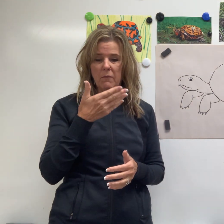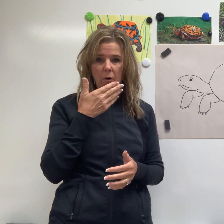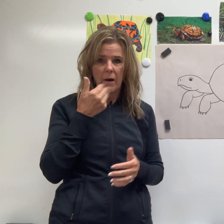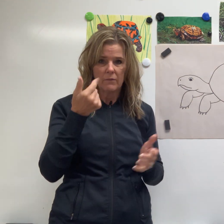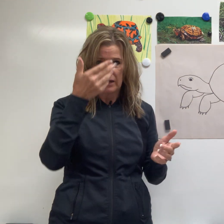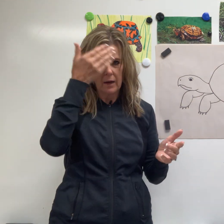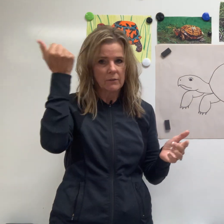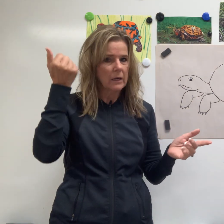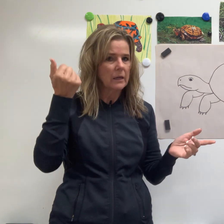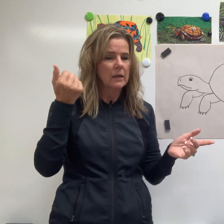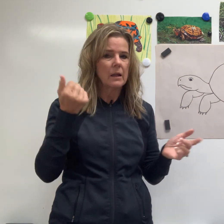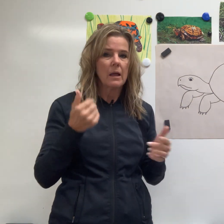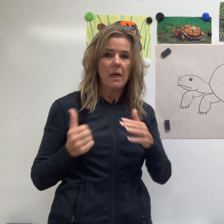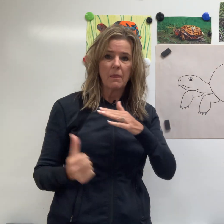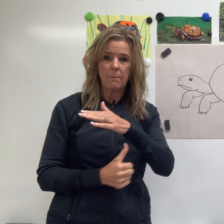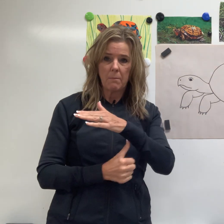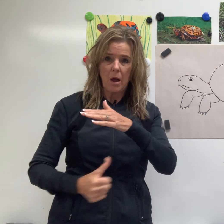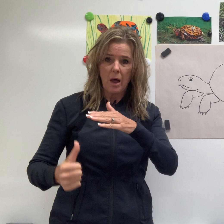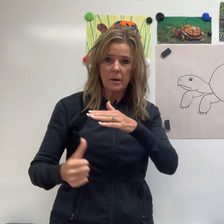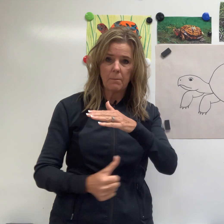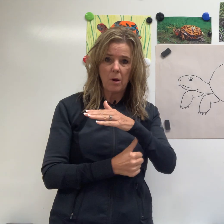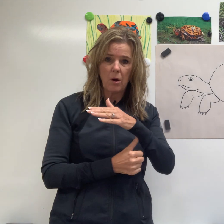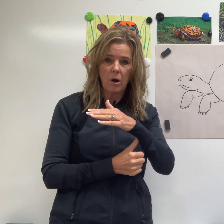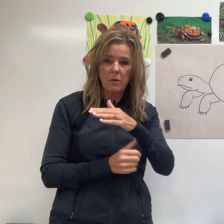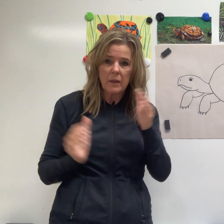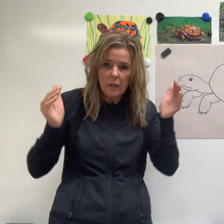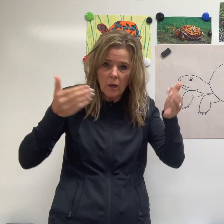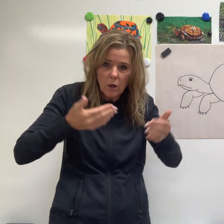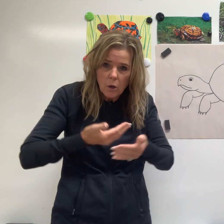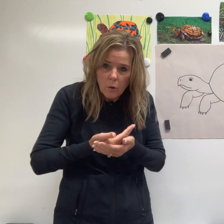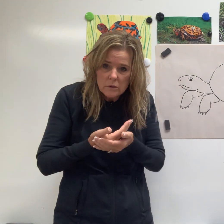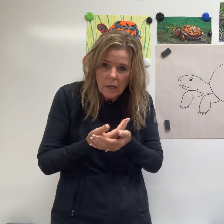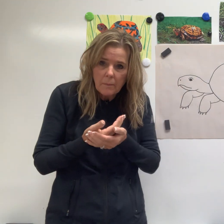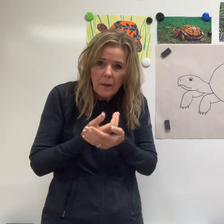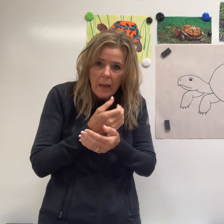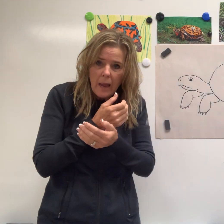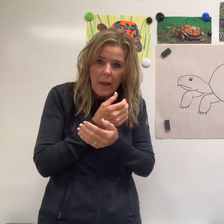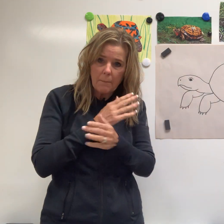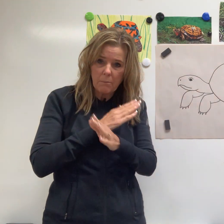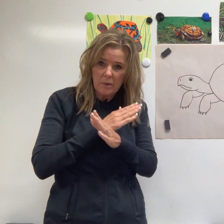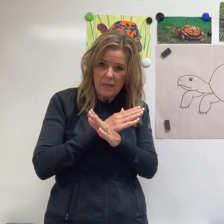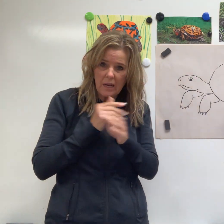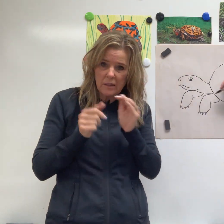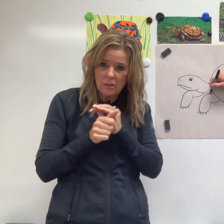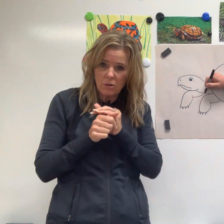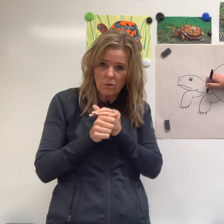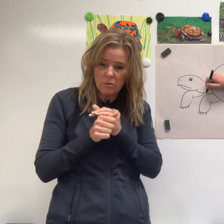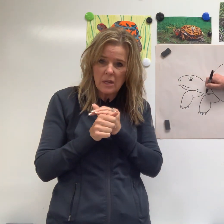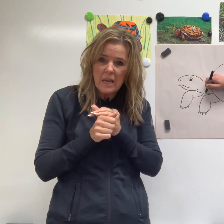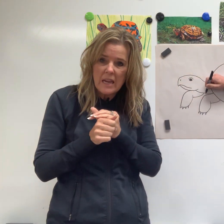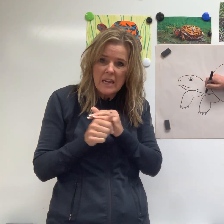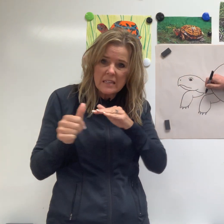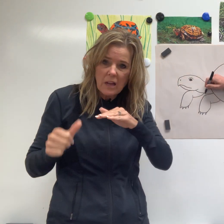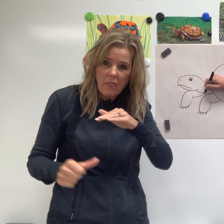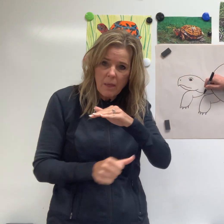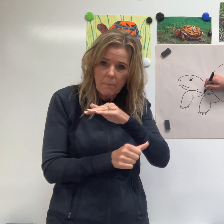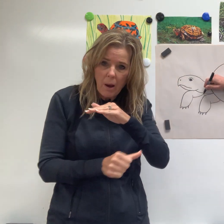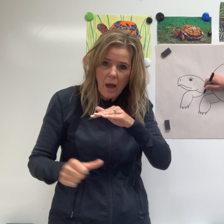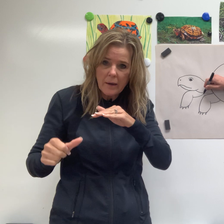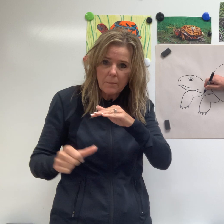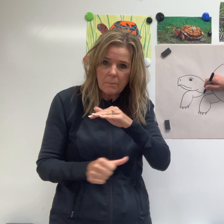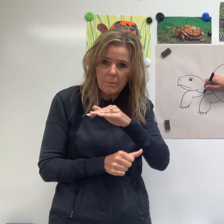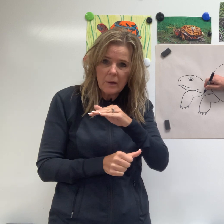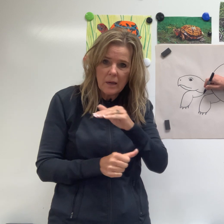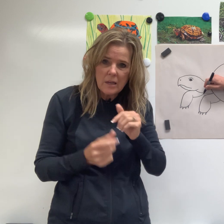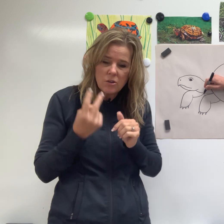bottom part of the shell that can close up and keep them nice and tight, it is on the very bottom, and you're just gonna see a little bit